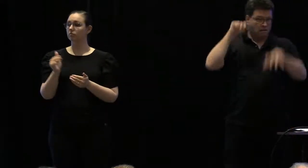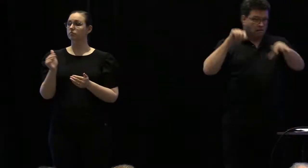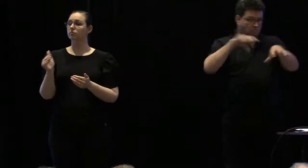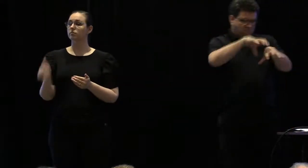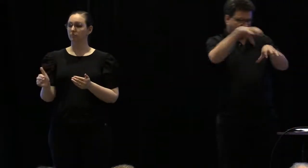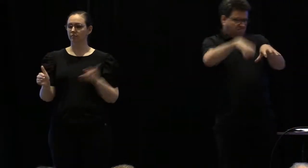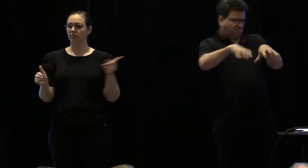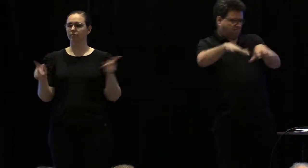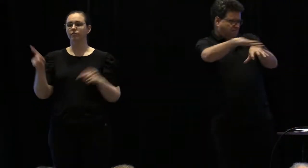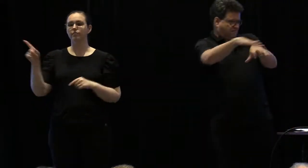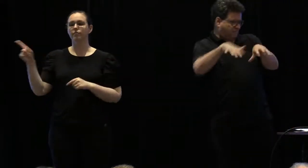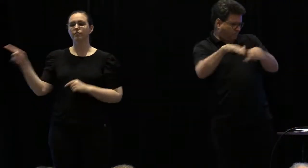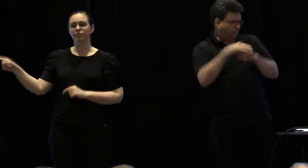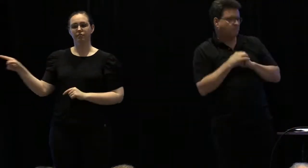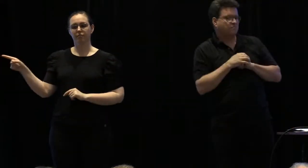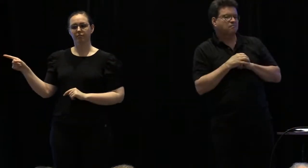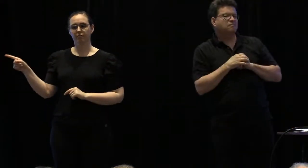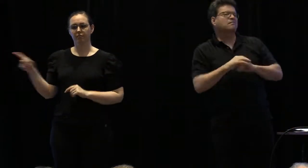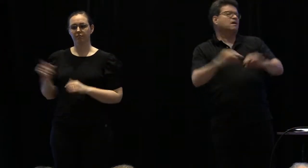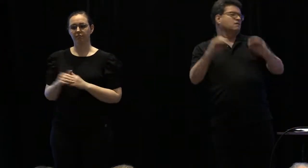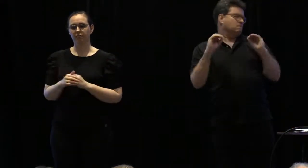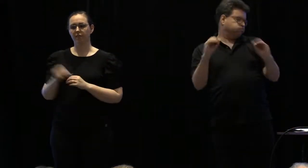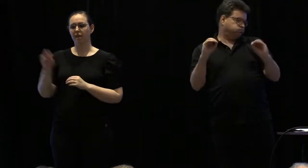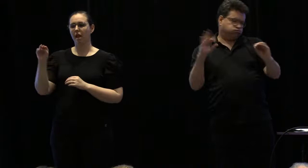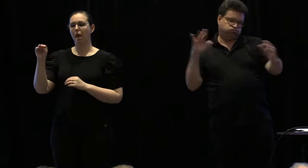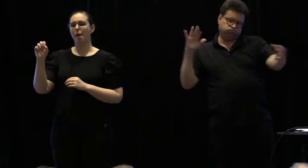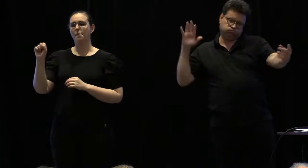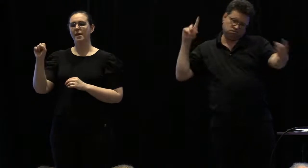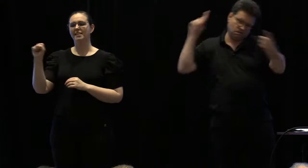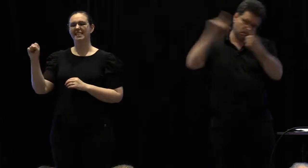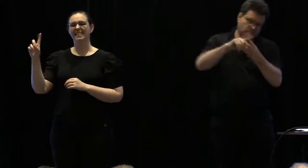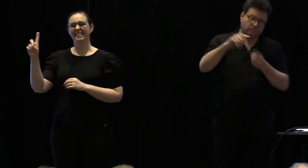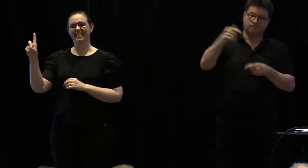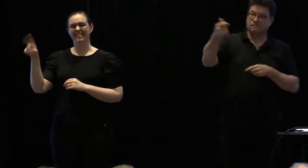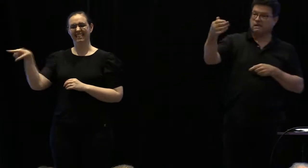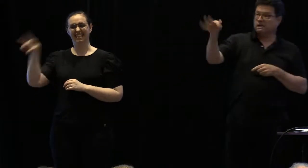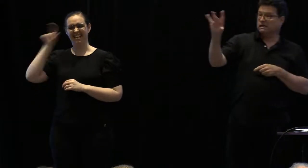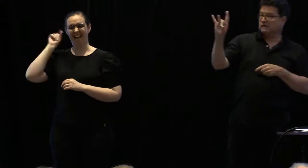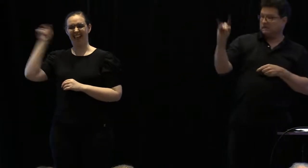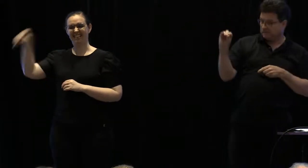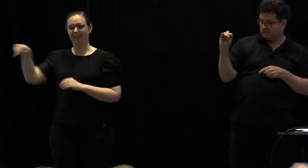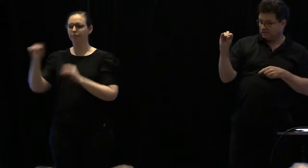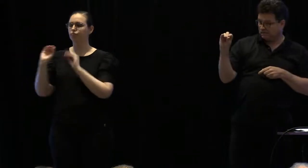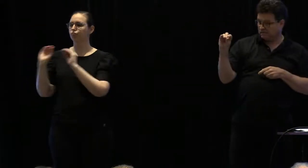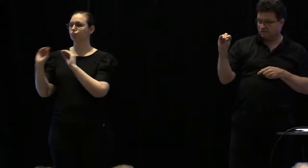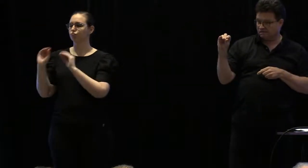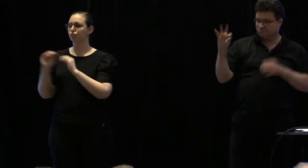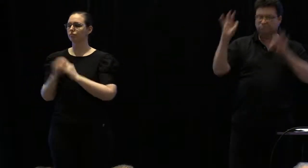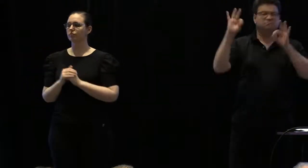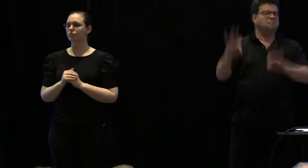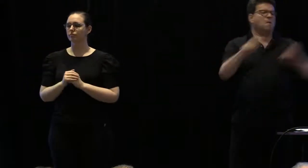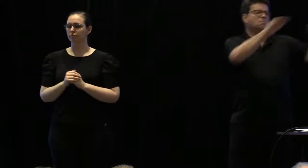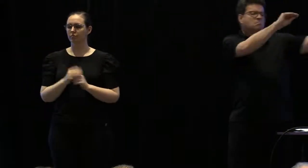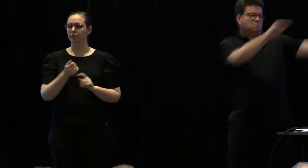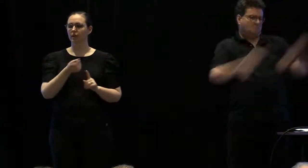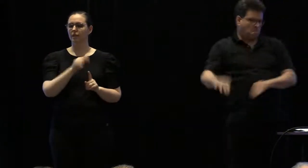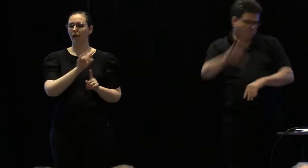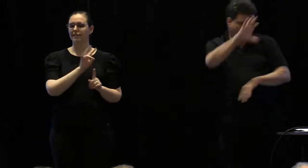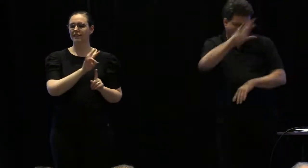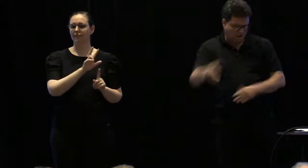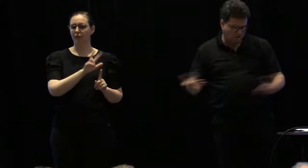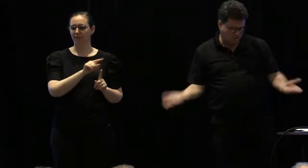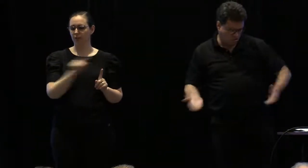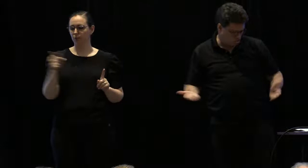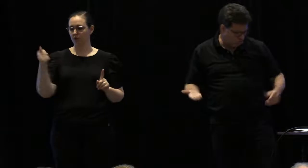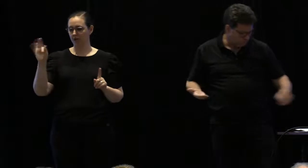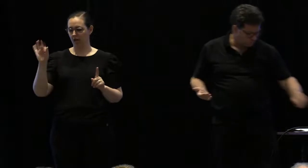1972. 1973, moved to MSSD right near Gallaudet University. Taught there in 1980.